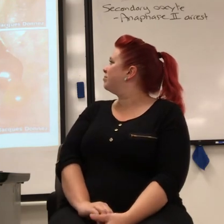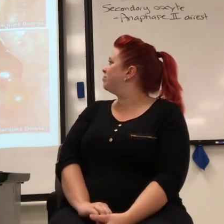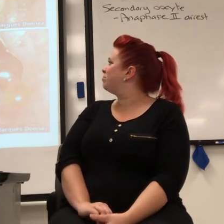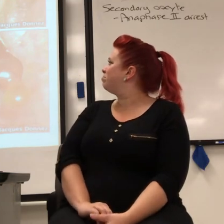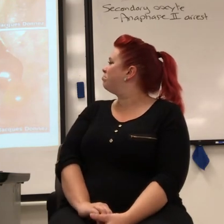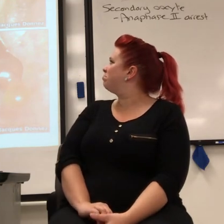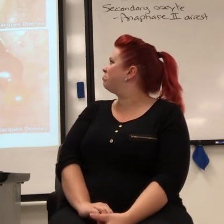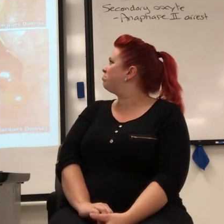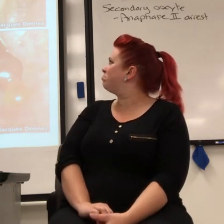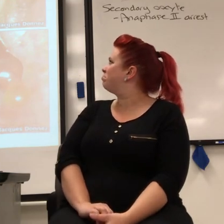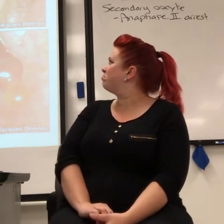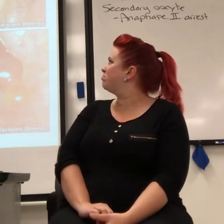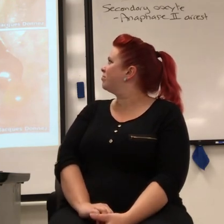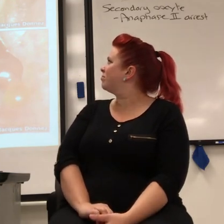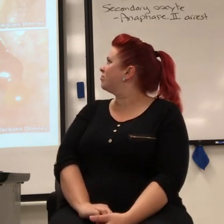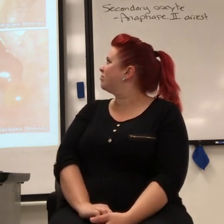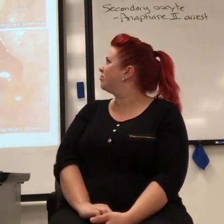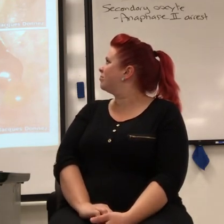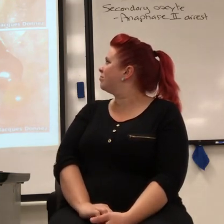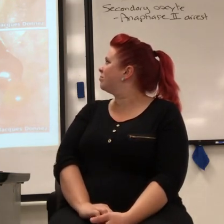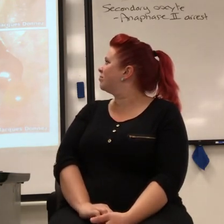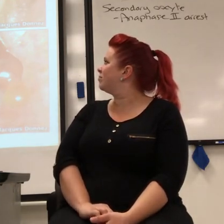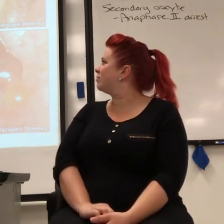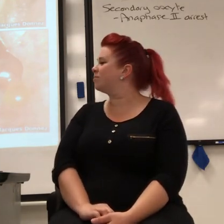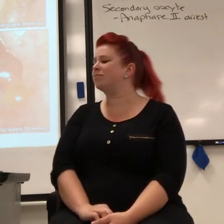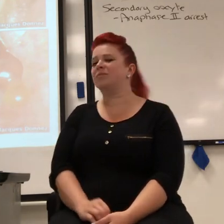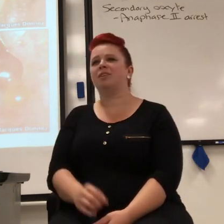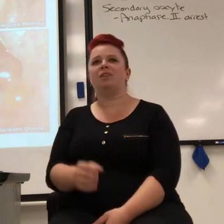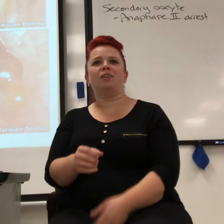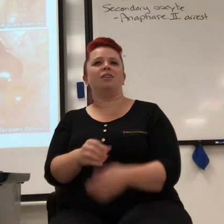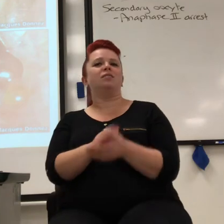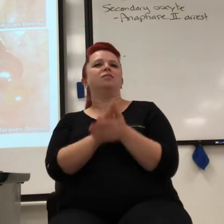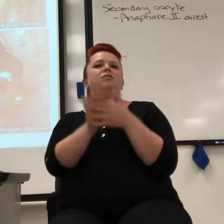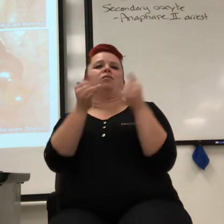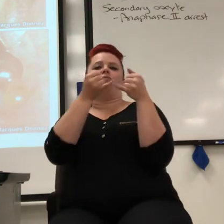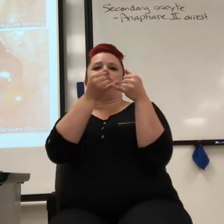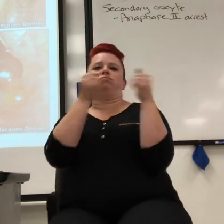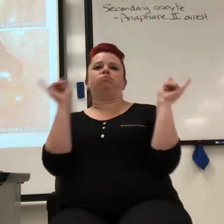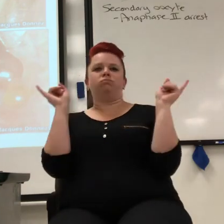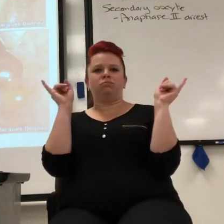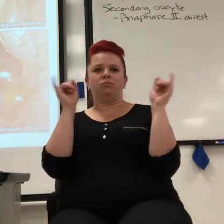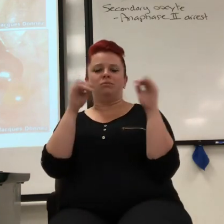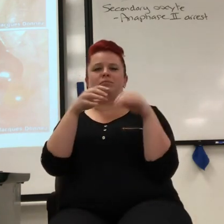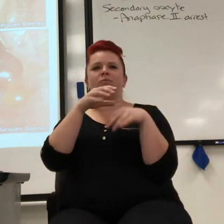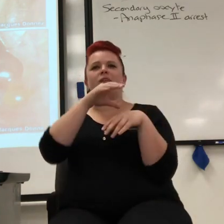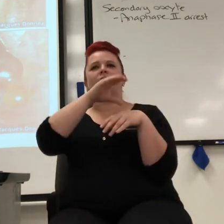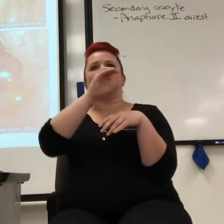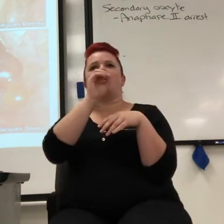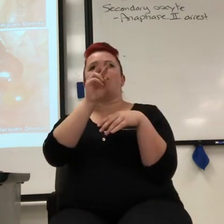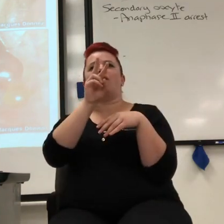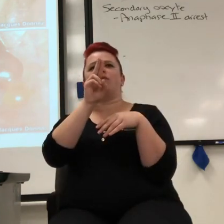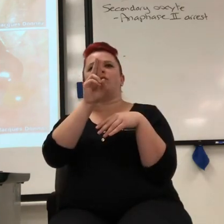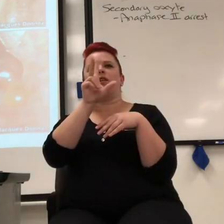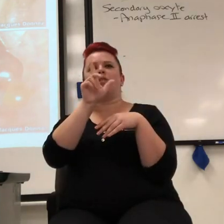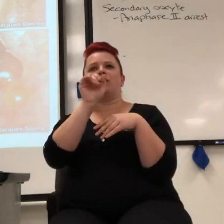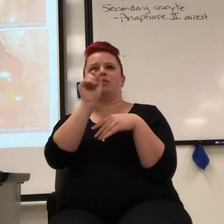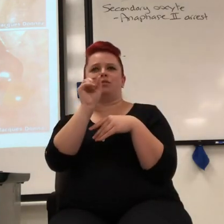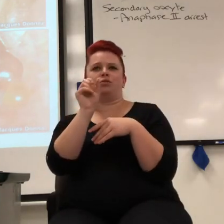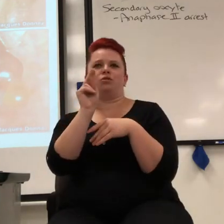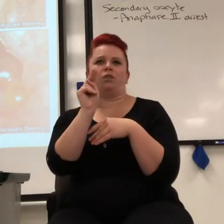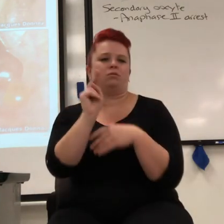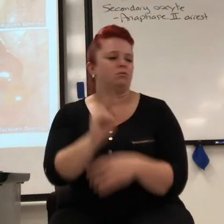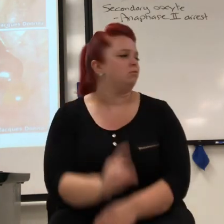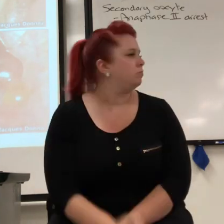If we want to put a big line, because ovulation